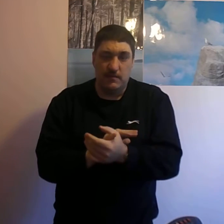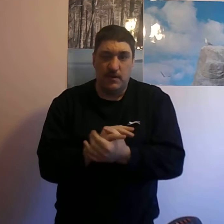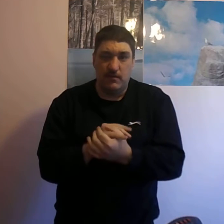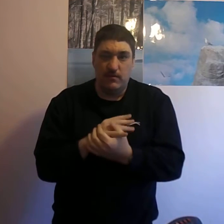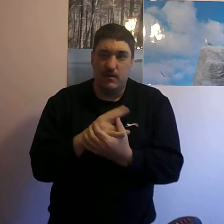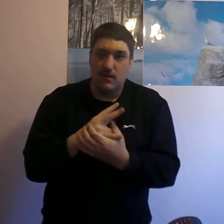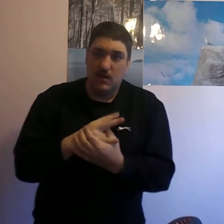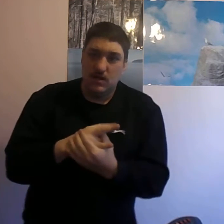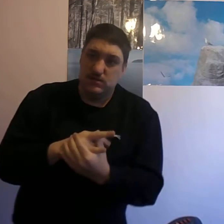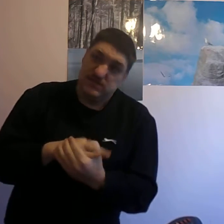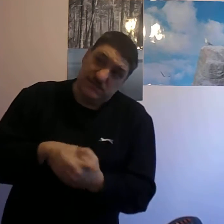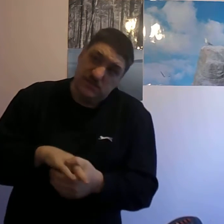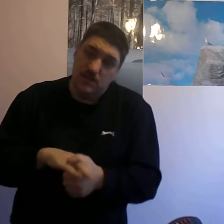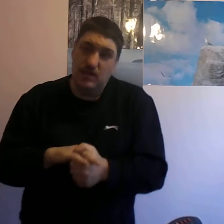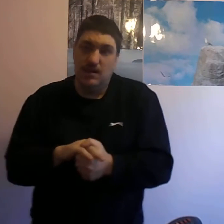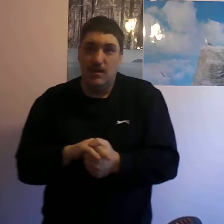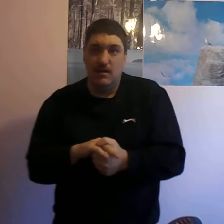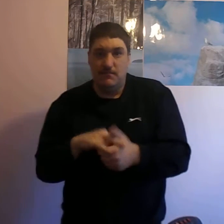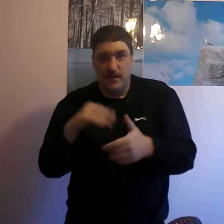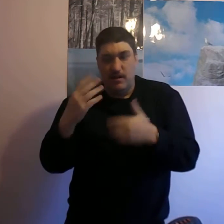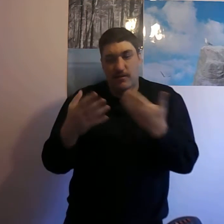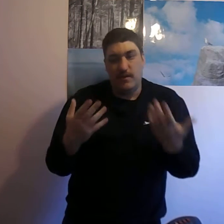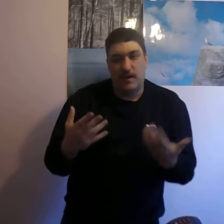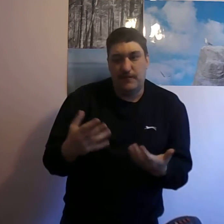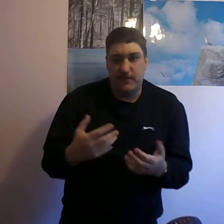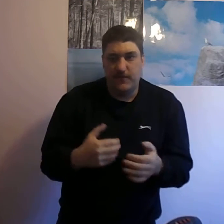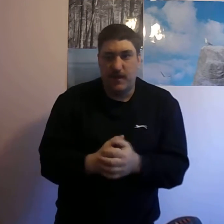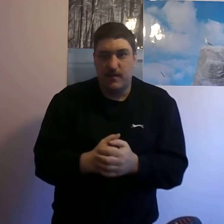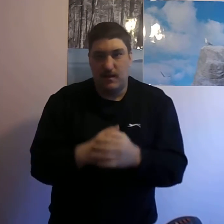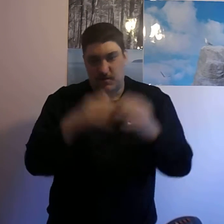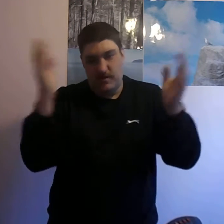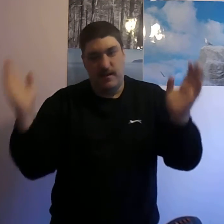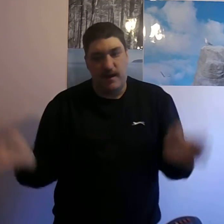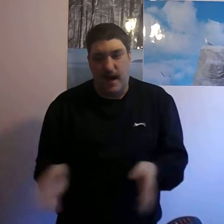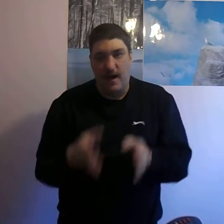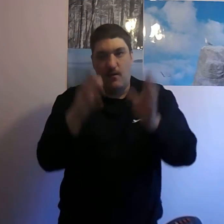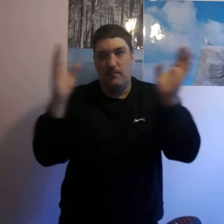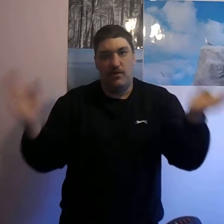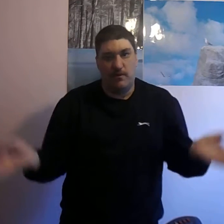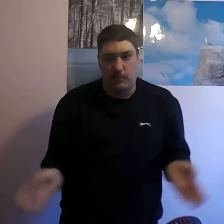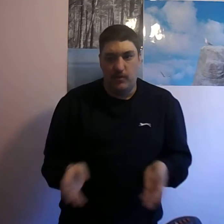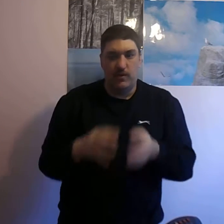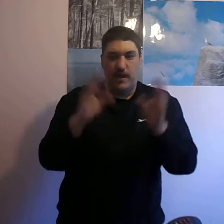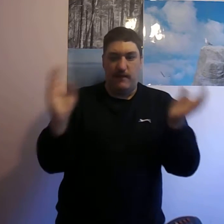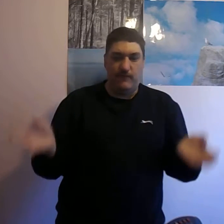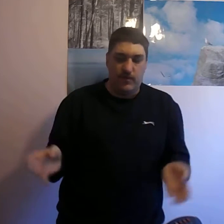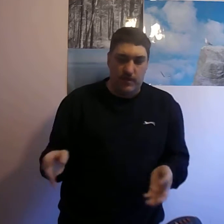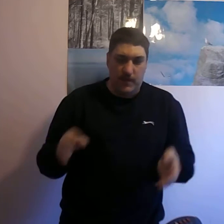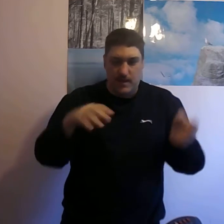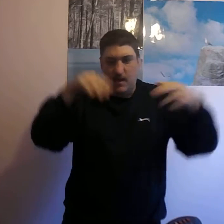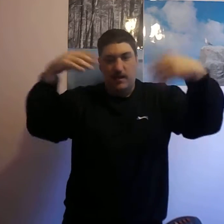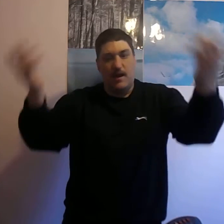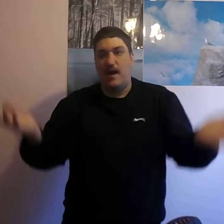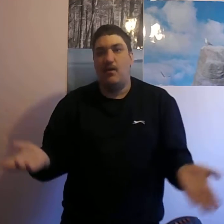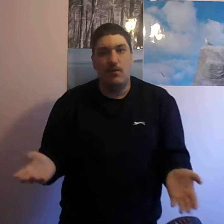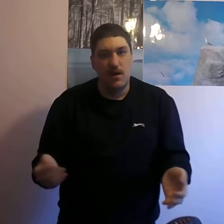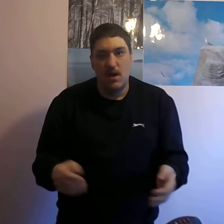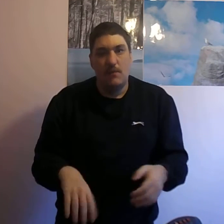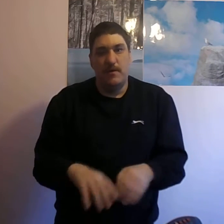suppose. You know, that you have to face. Now I'm not going to tell you how. I'm not going to spoil the game for you by telling you how. But as you